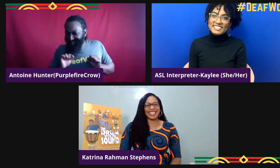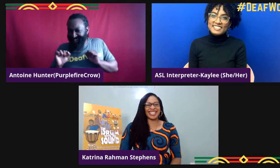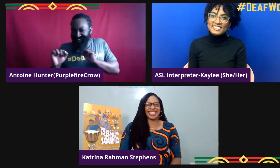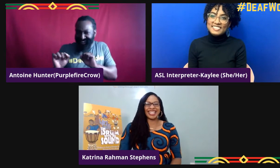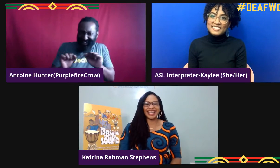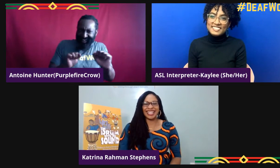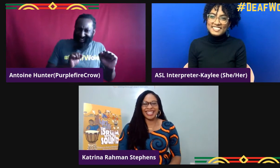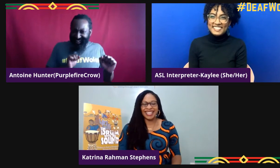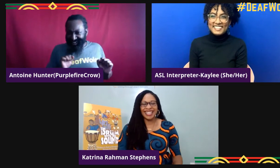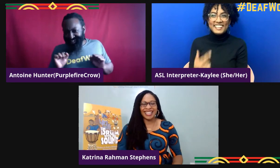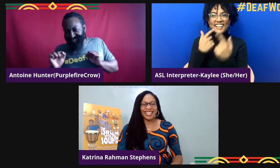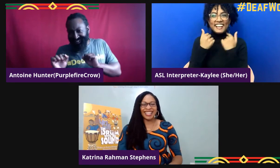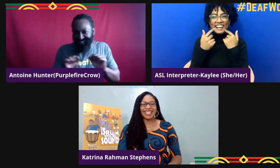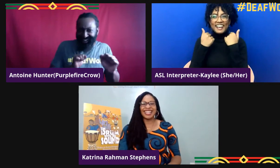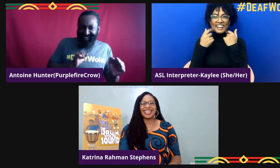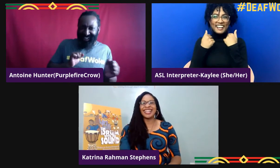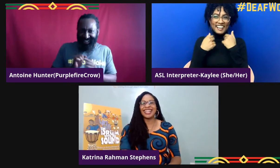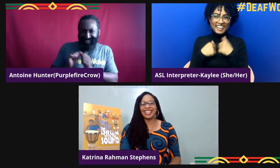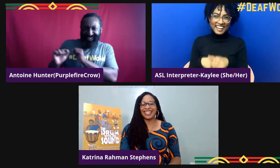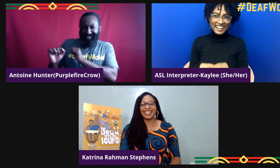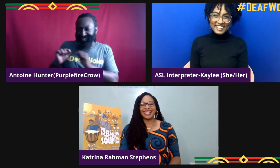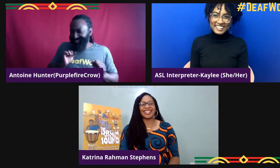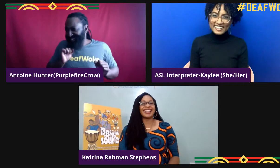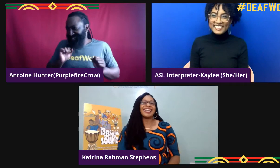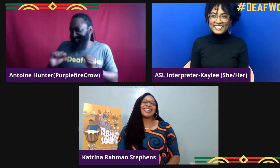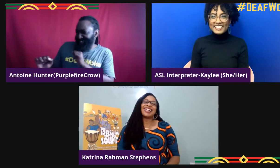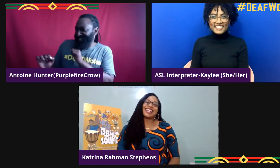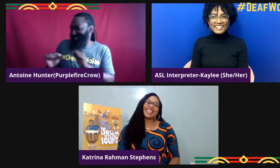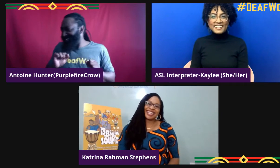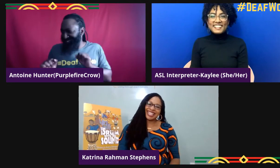Good. Mm.